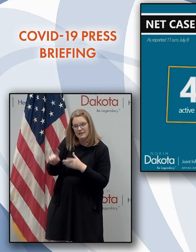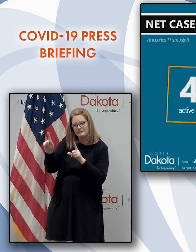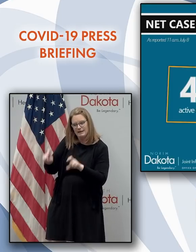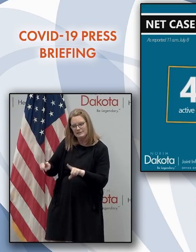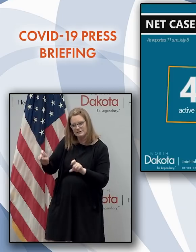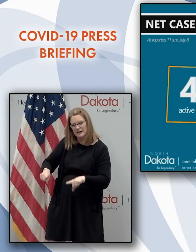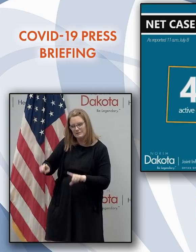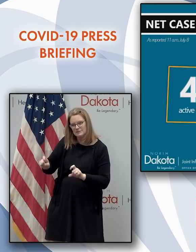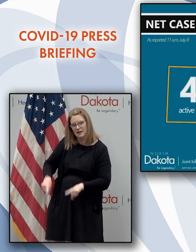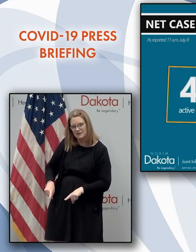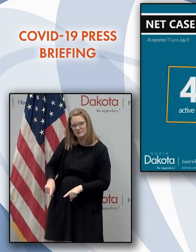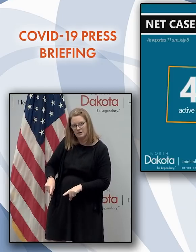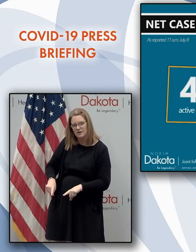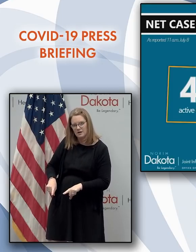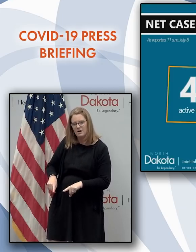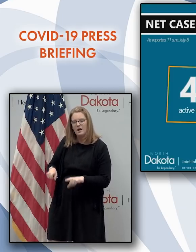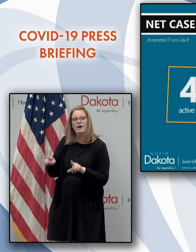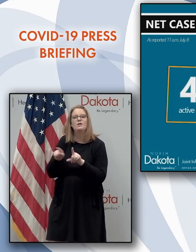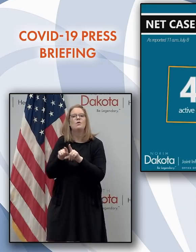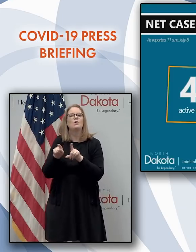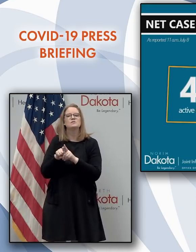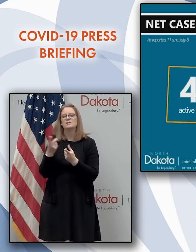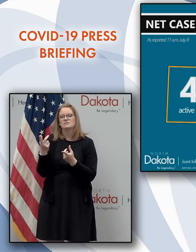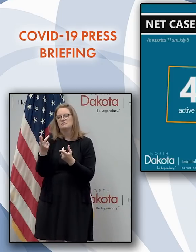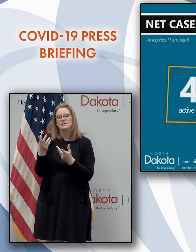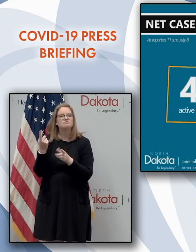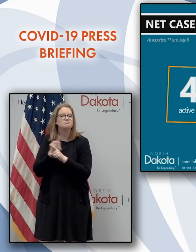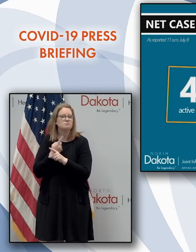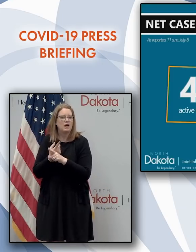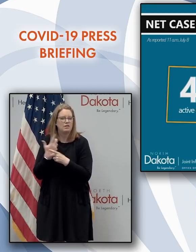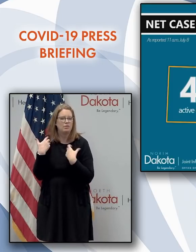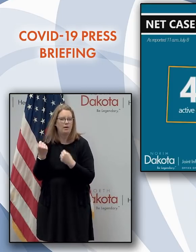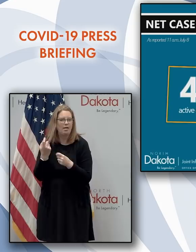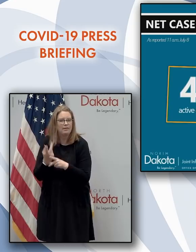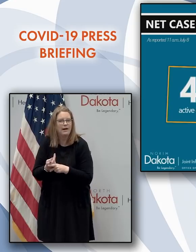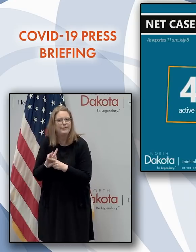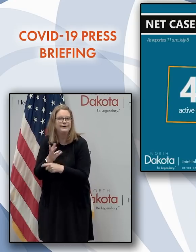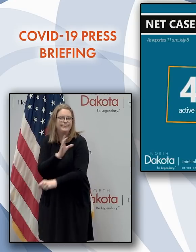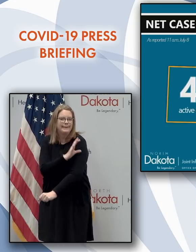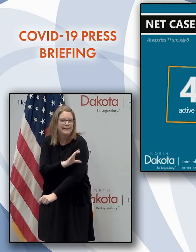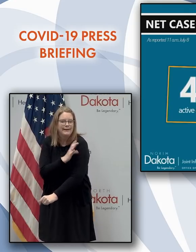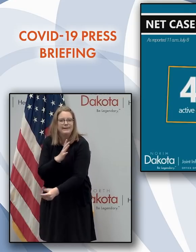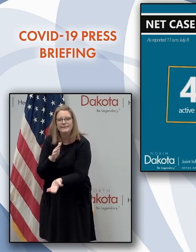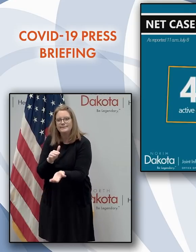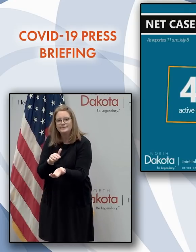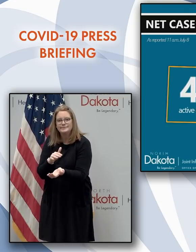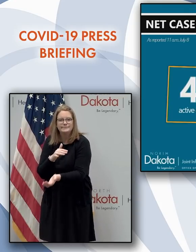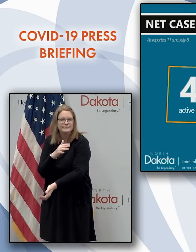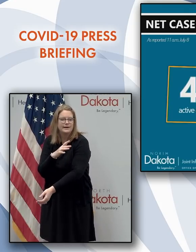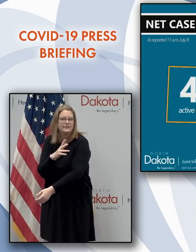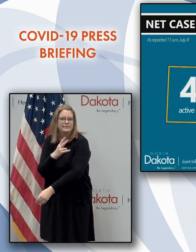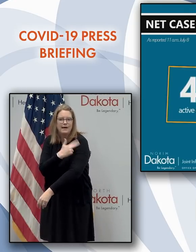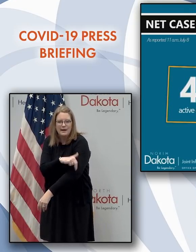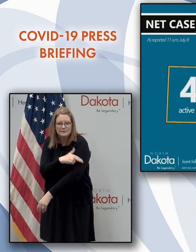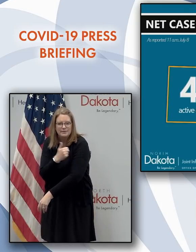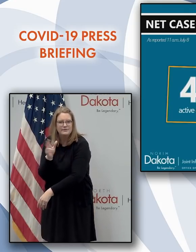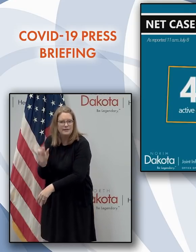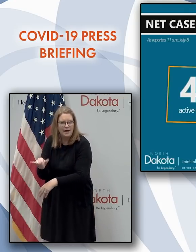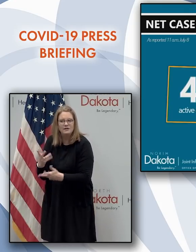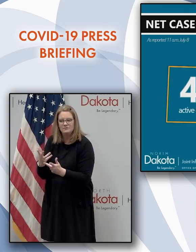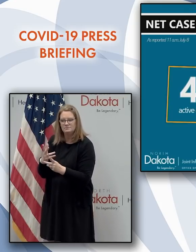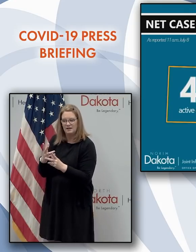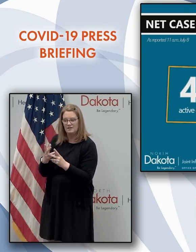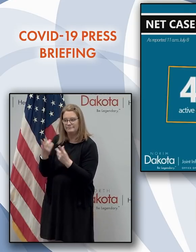down. And then also just in traditional health care outside of long-term care where people are getting exposure, a number of